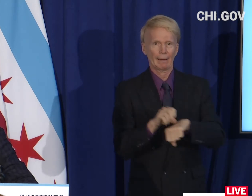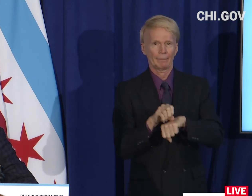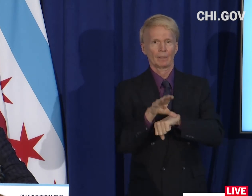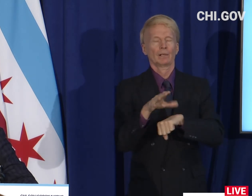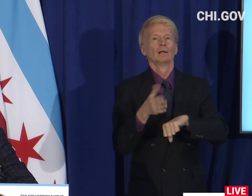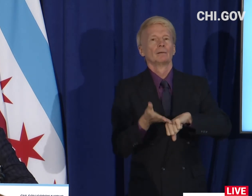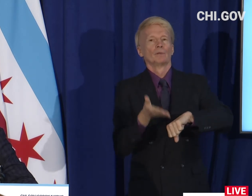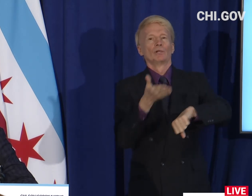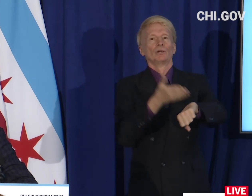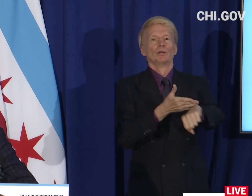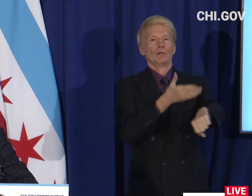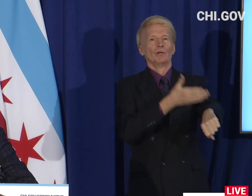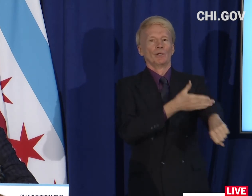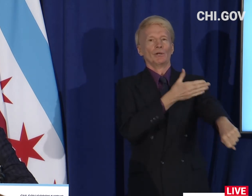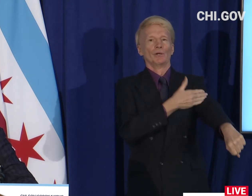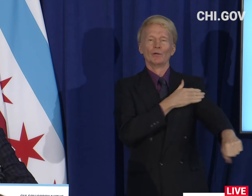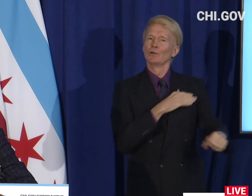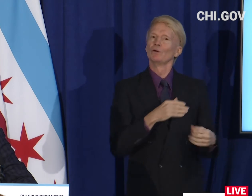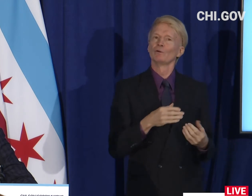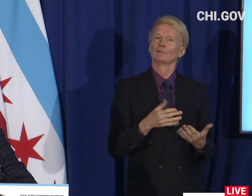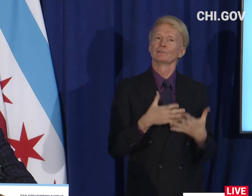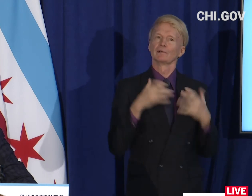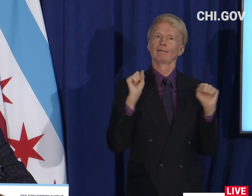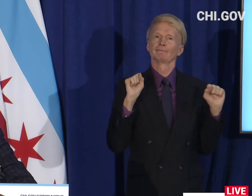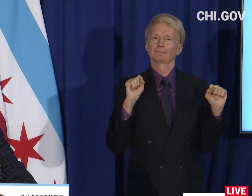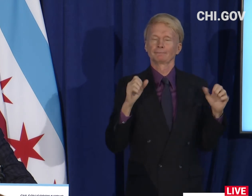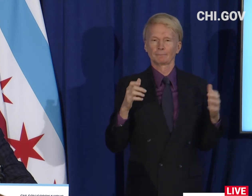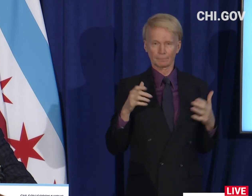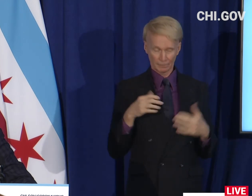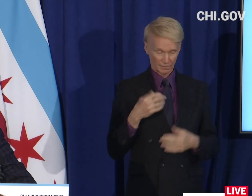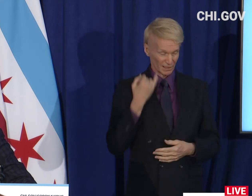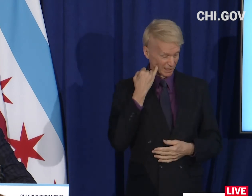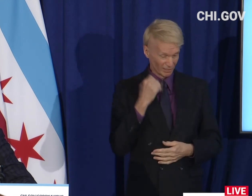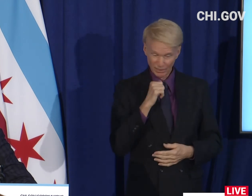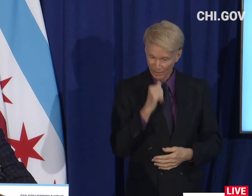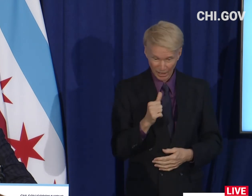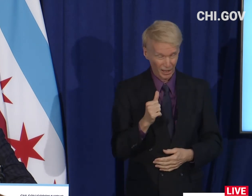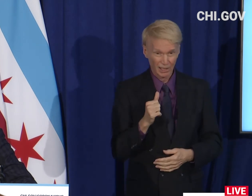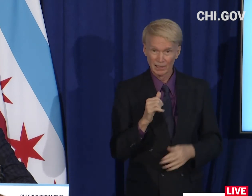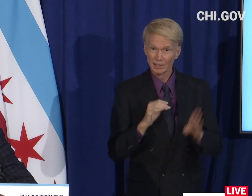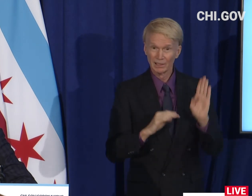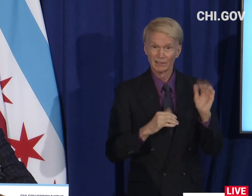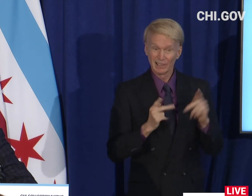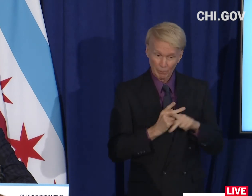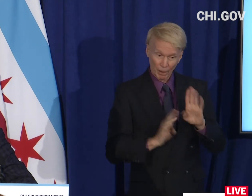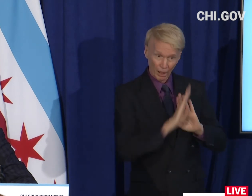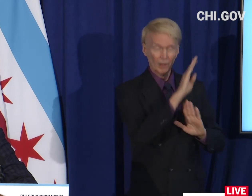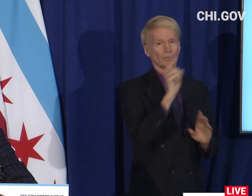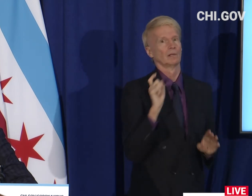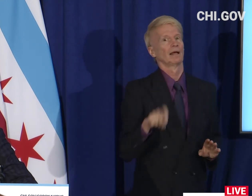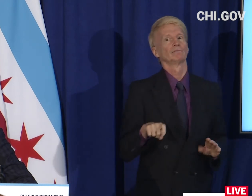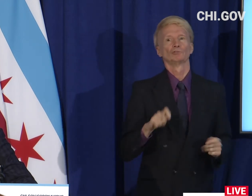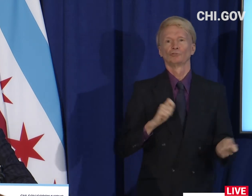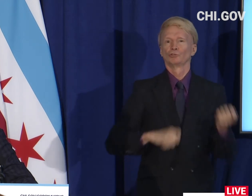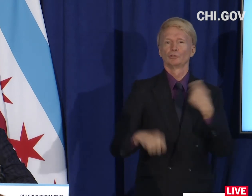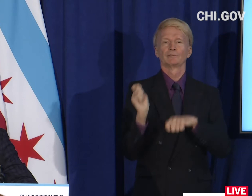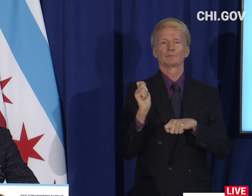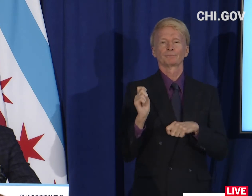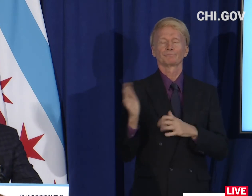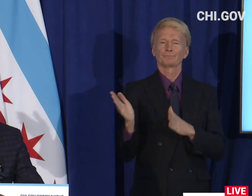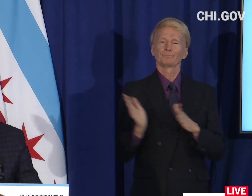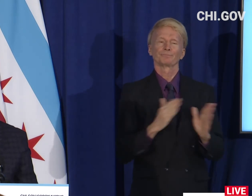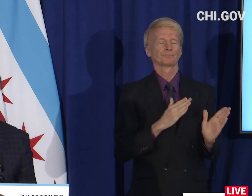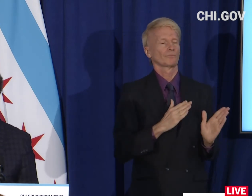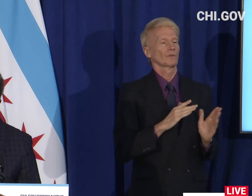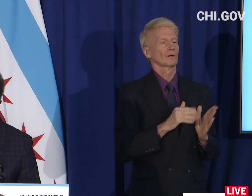But if we don't see some fairly dramatic change and soon, we're going to have to take some other steps. This is probably a question for Dr. Arwady, but it's